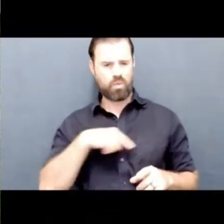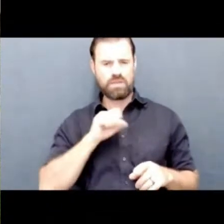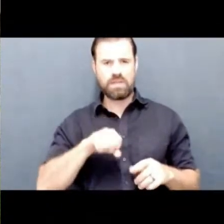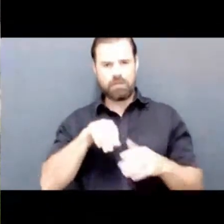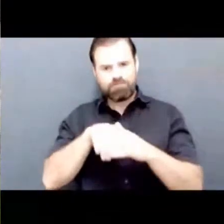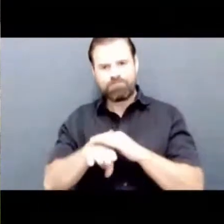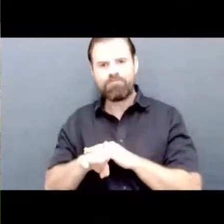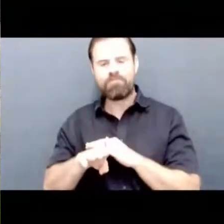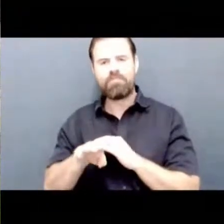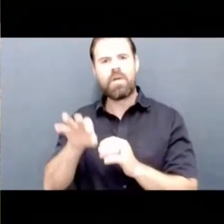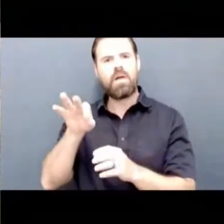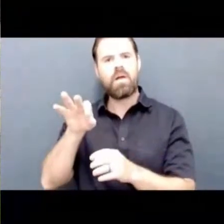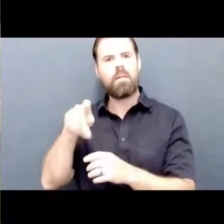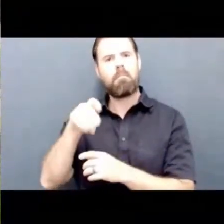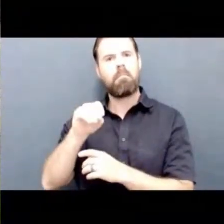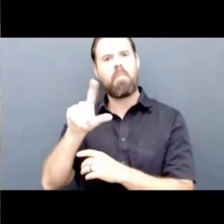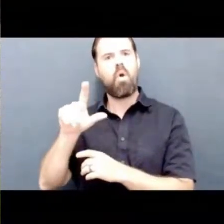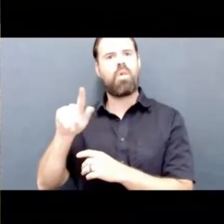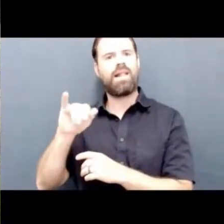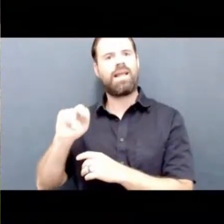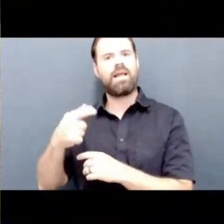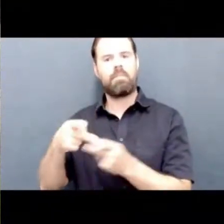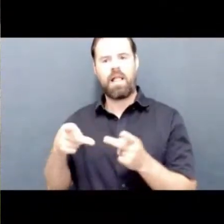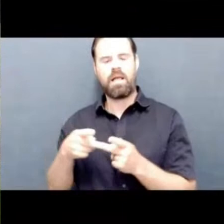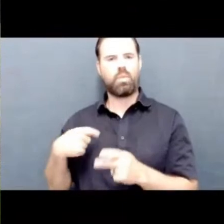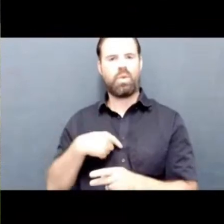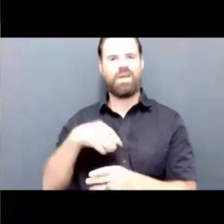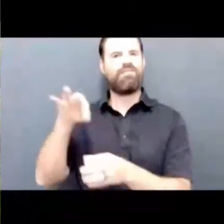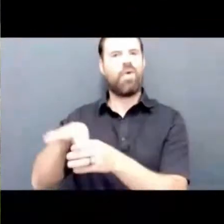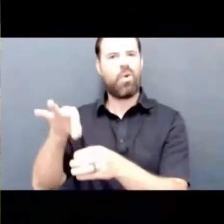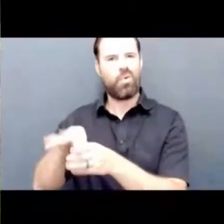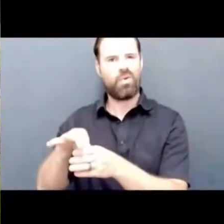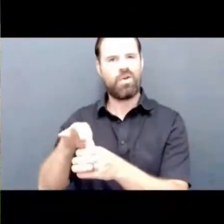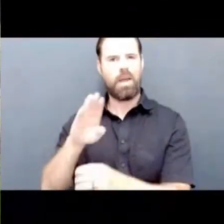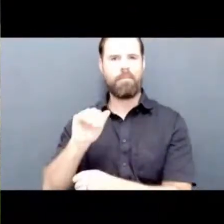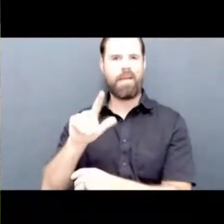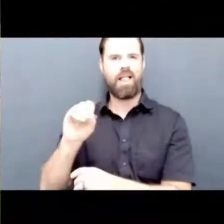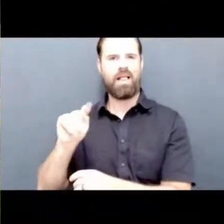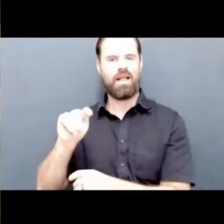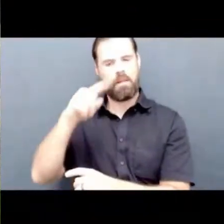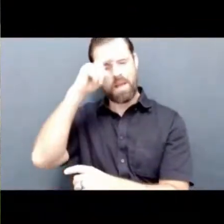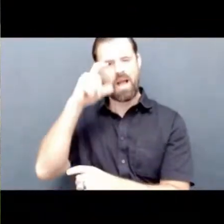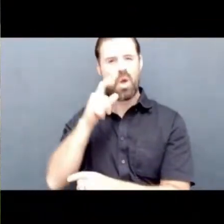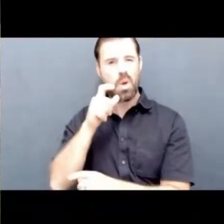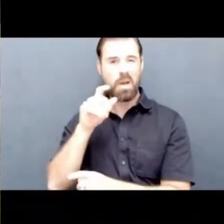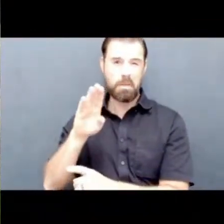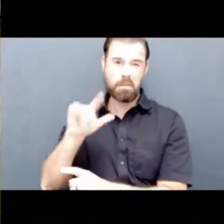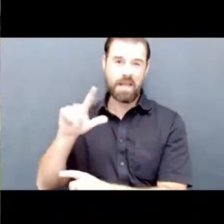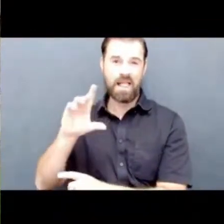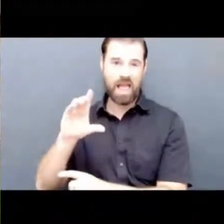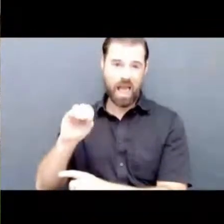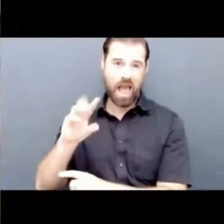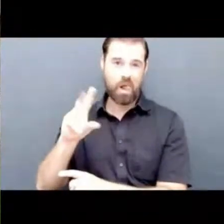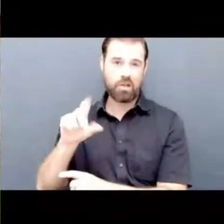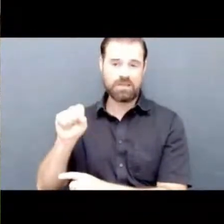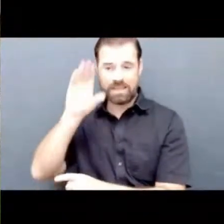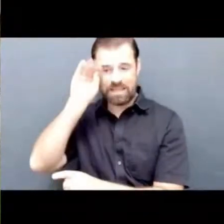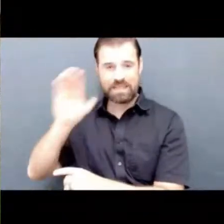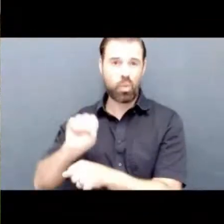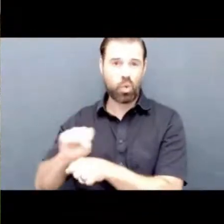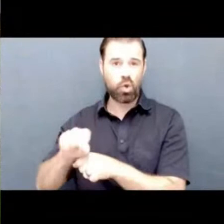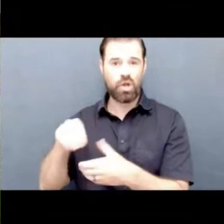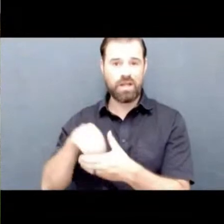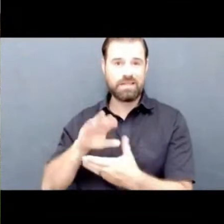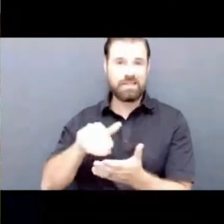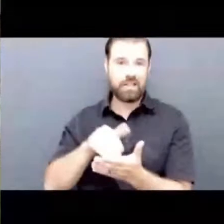polling spot and cast our ballot. And that's because of Bill Cowles and the work he's done here in Orange County. He's just